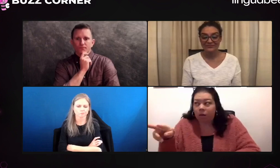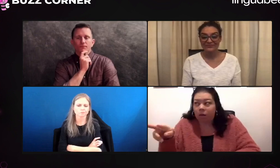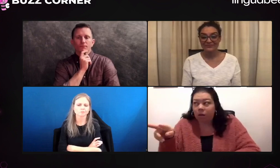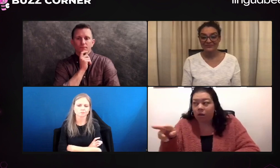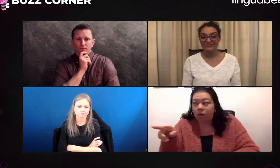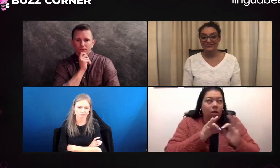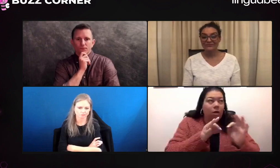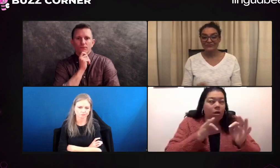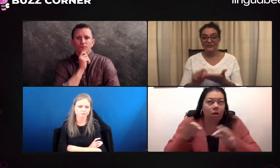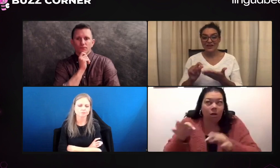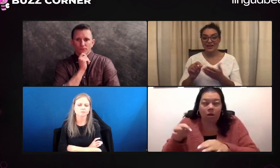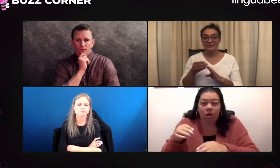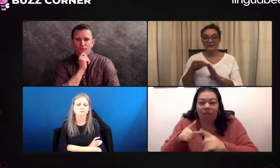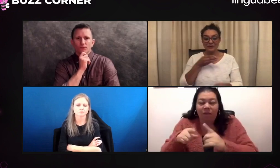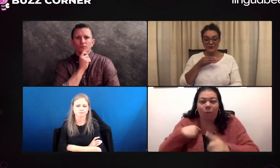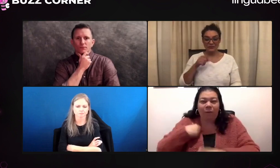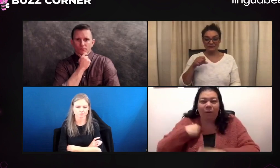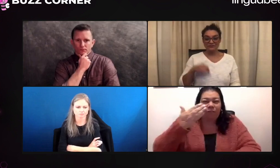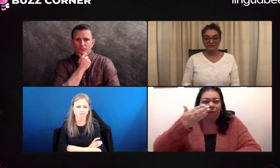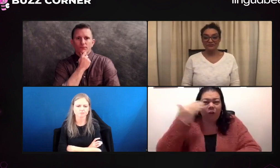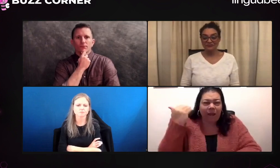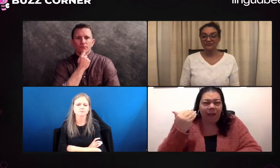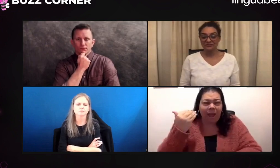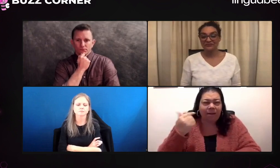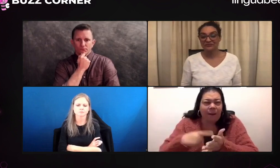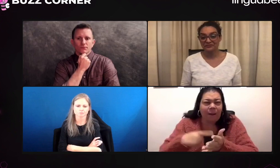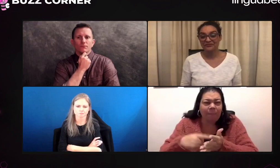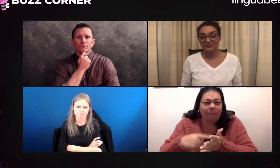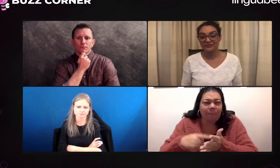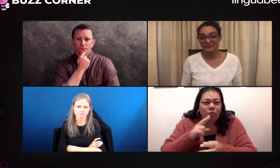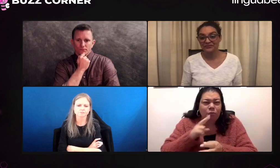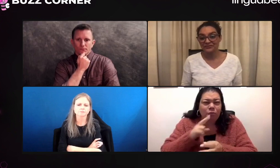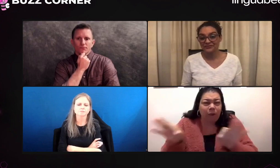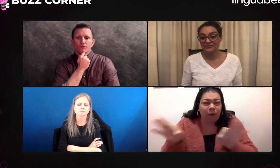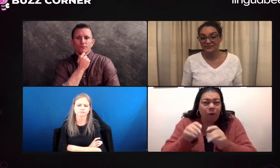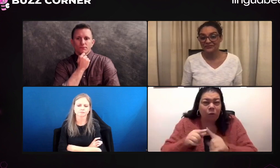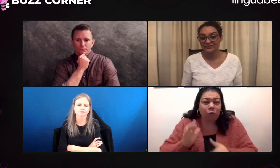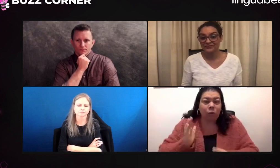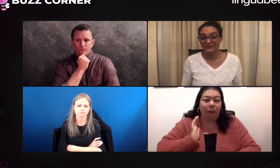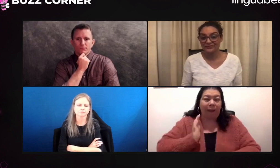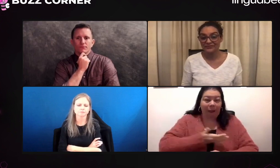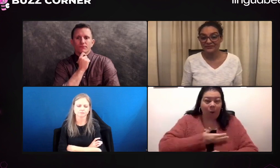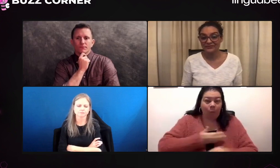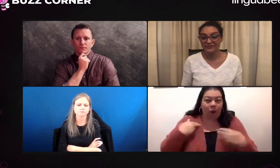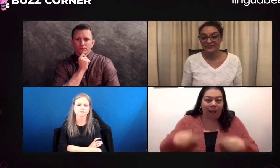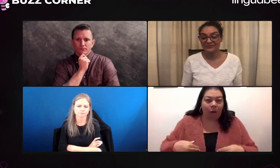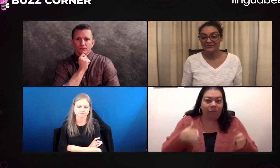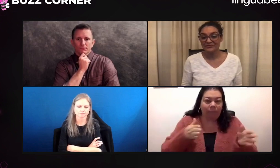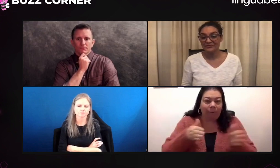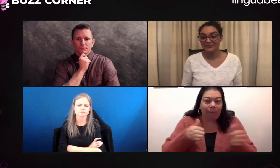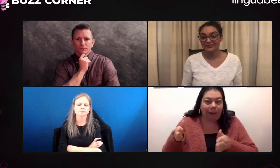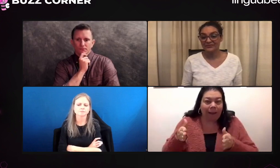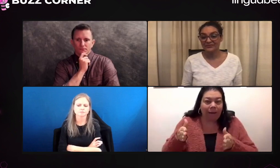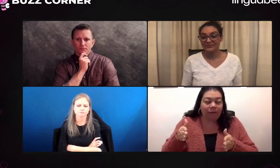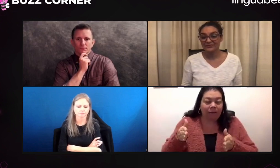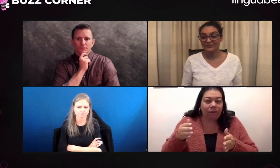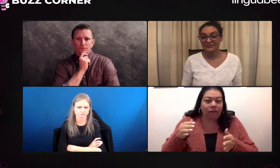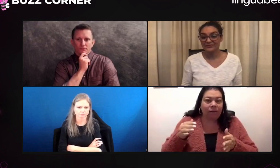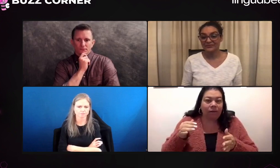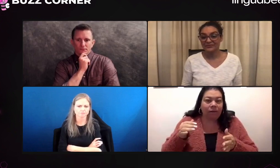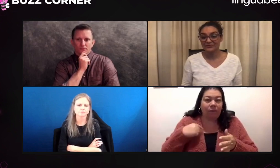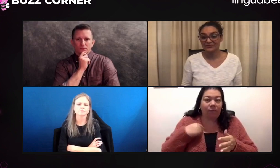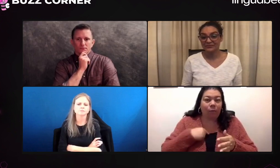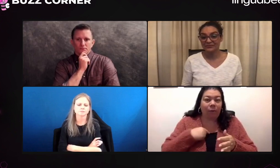about. And then I would have to do that ping pong back and forth with watching the interpreter and